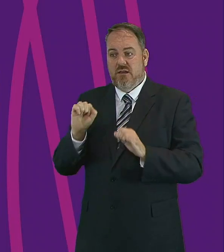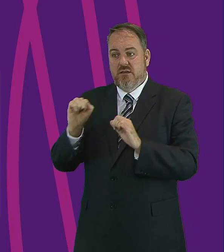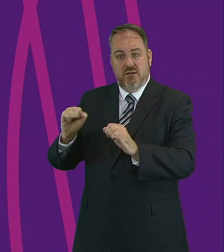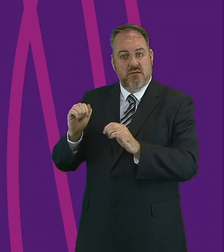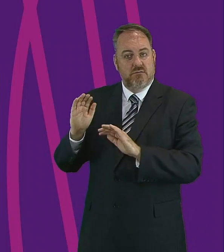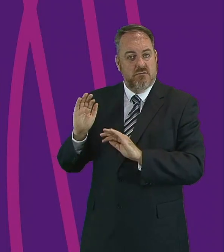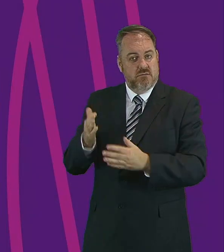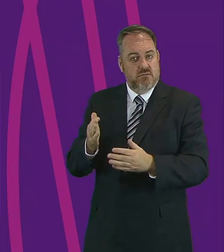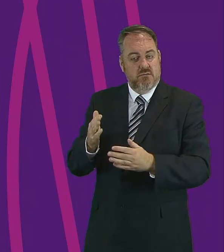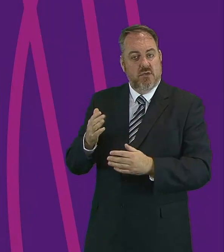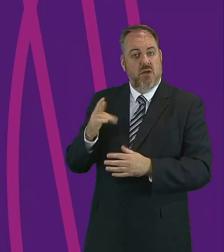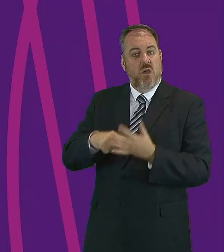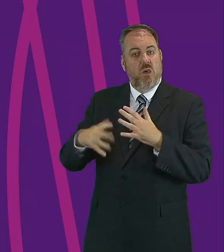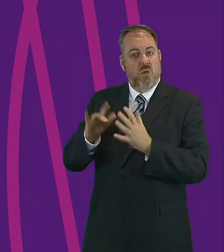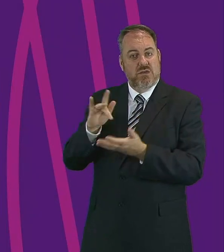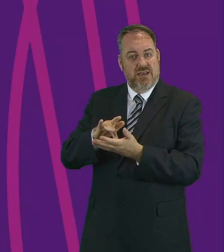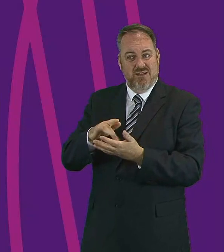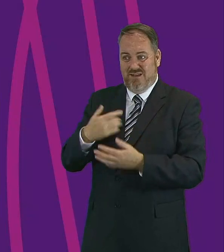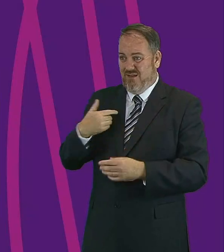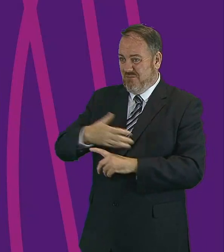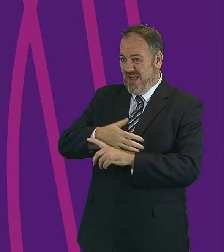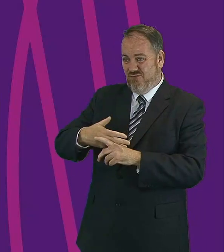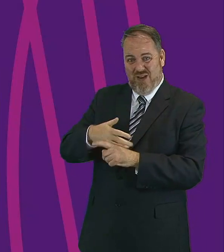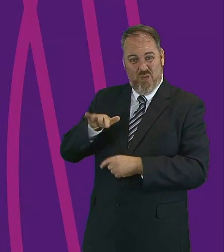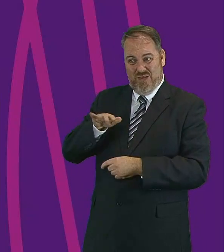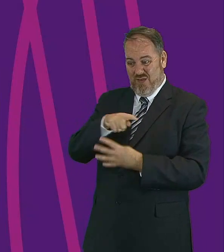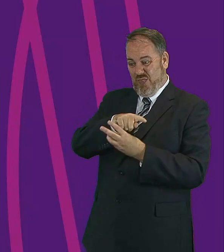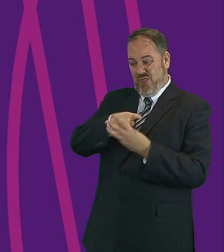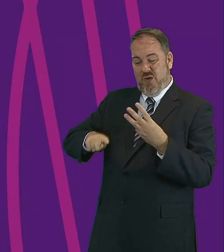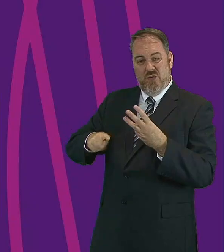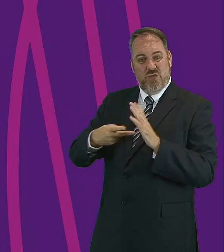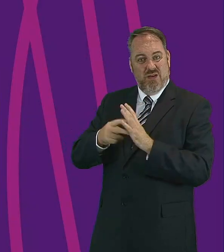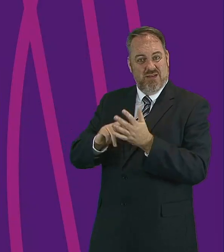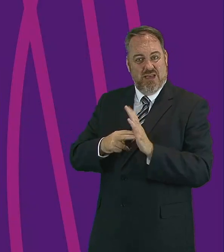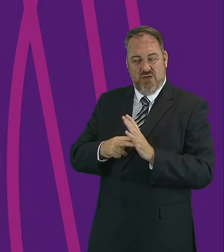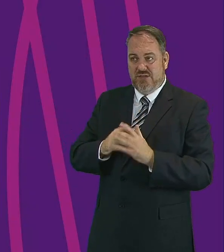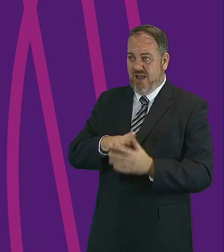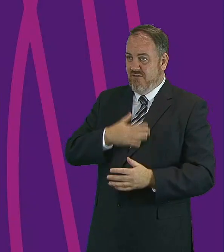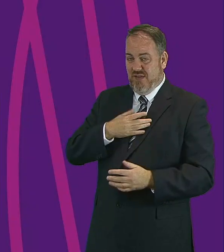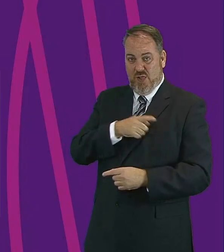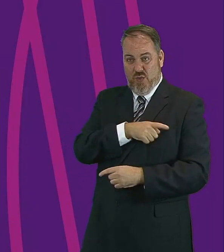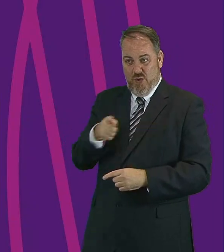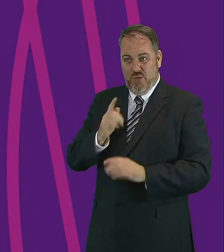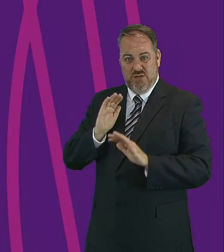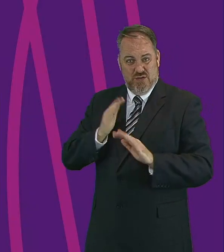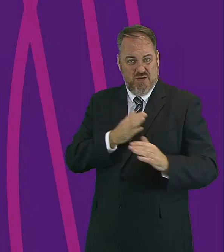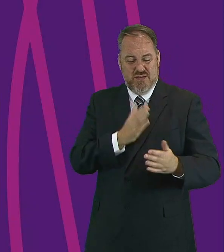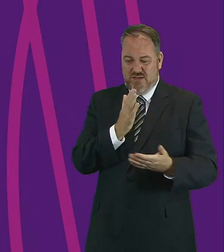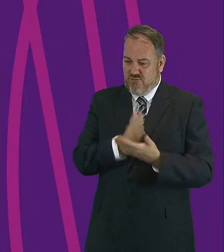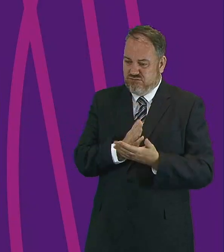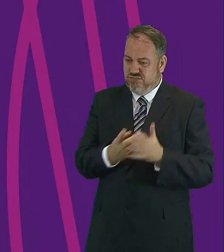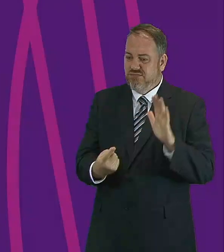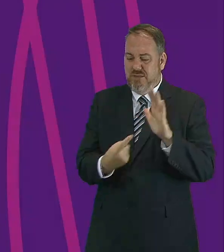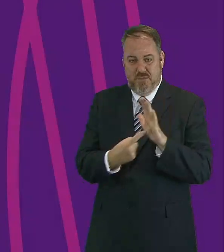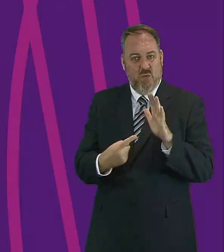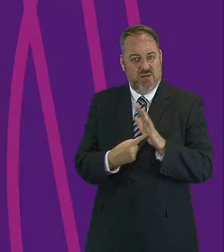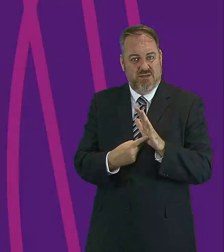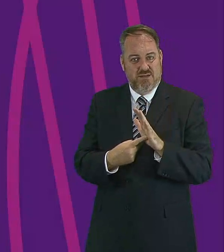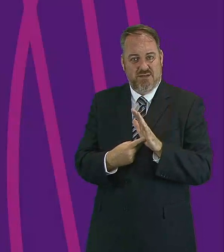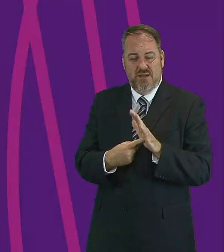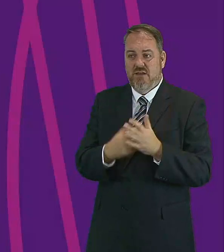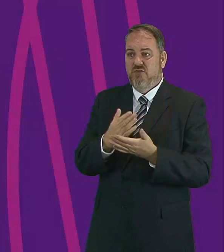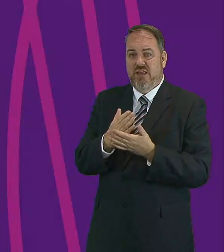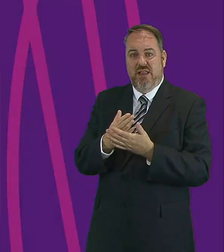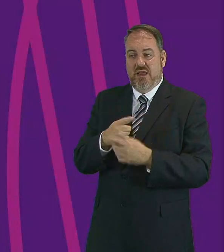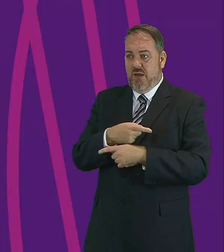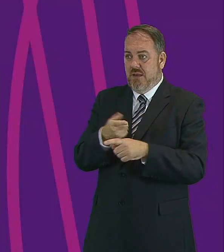in parts of my constituency. I see each and every day the importance of these services, and I think Patrick Harvey is right. The demand for and reliance on these services